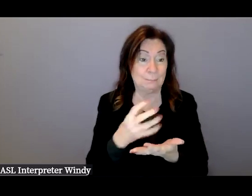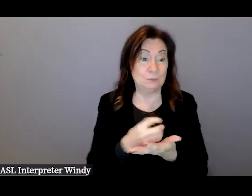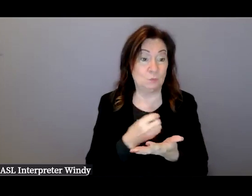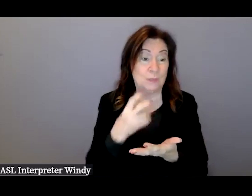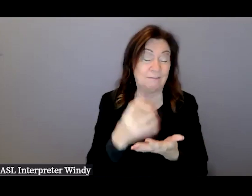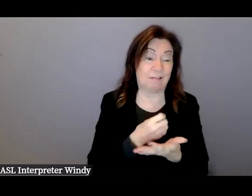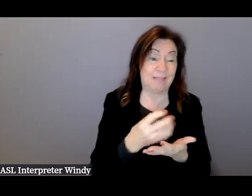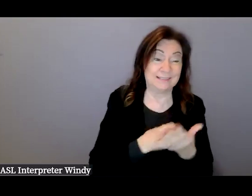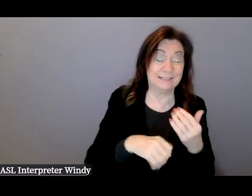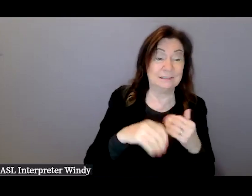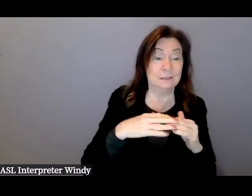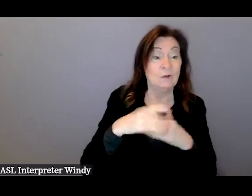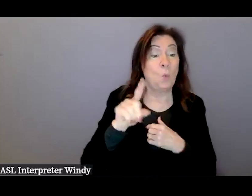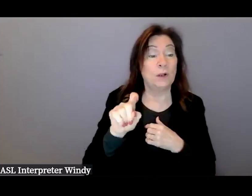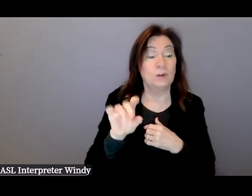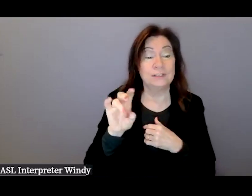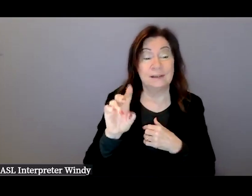collected